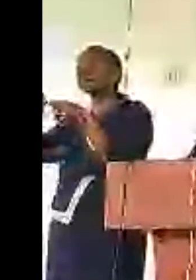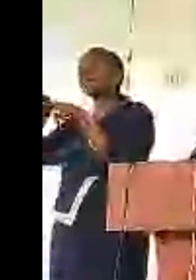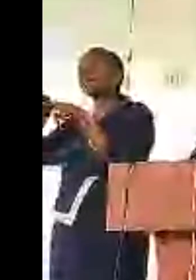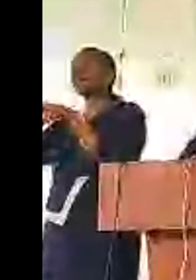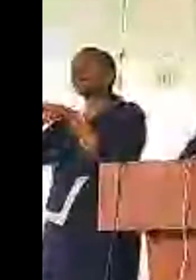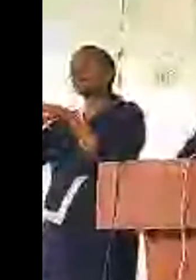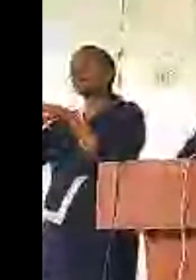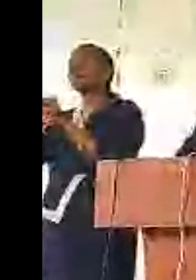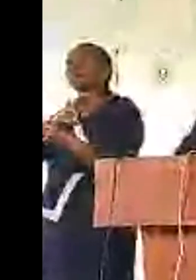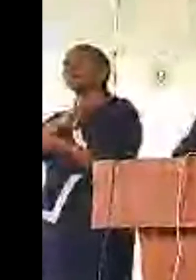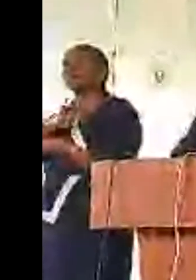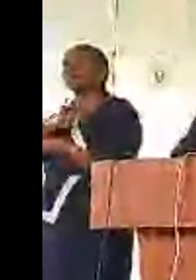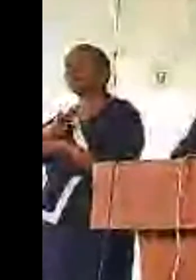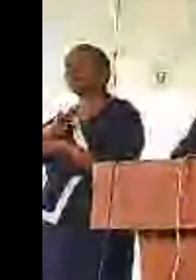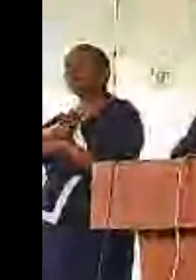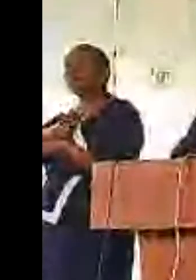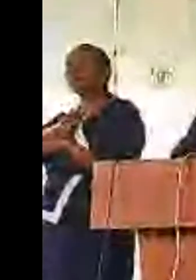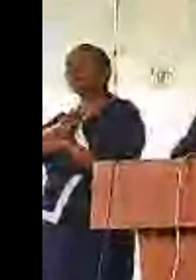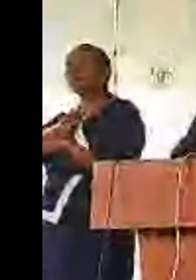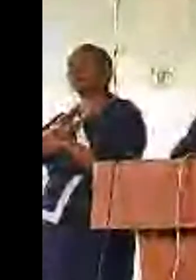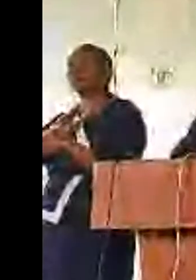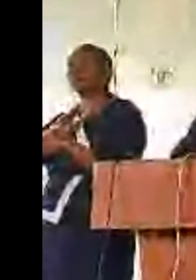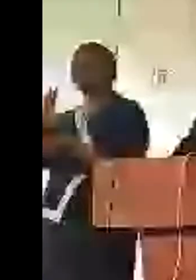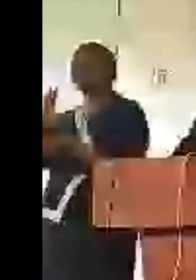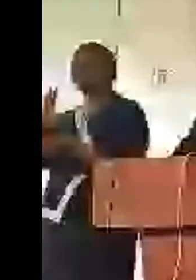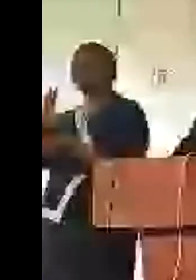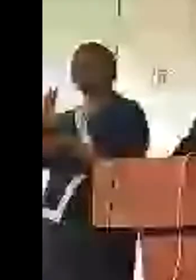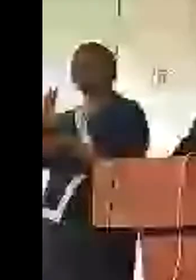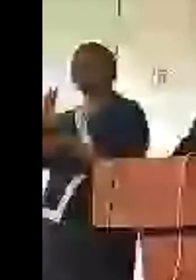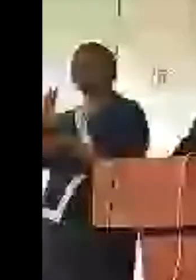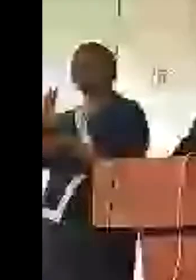charged. The board will also, with